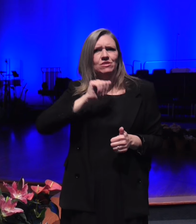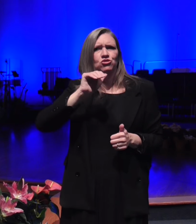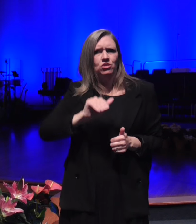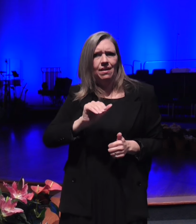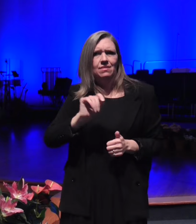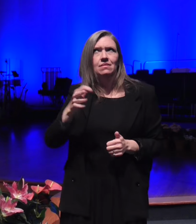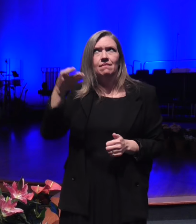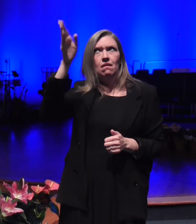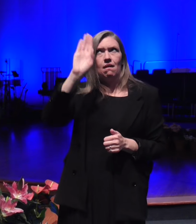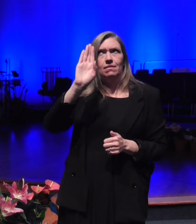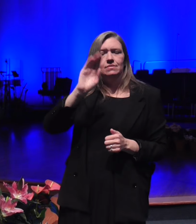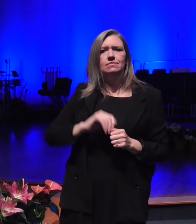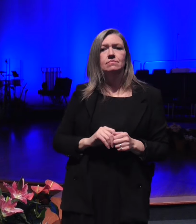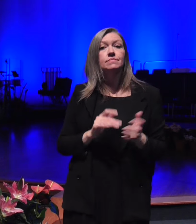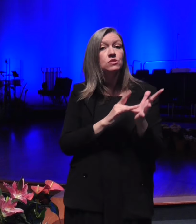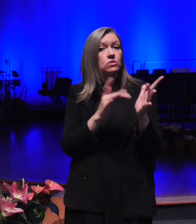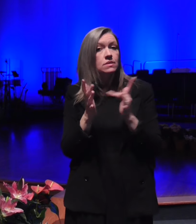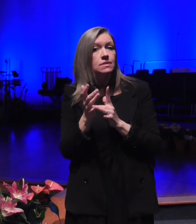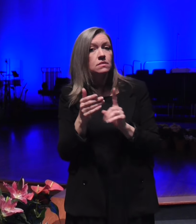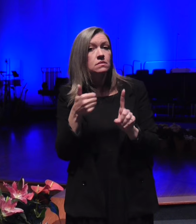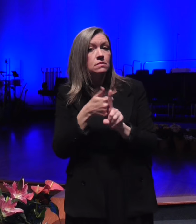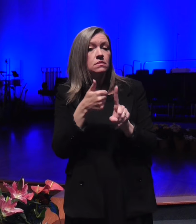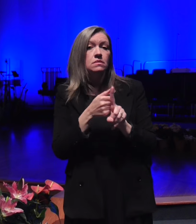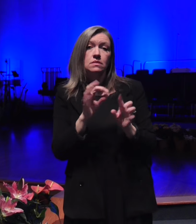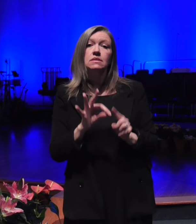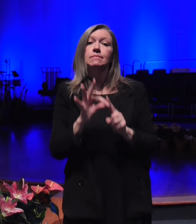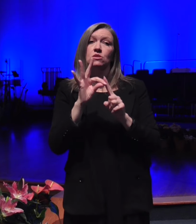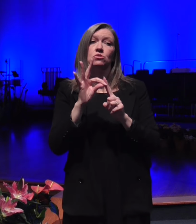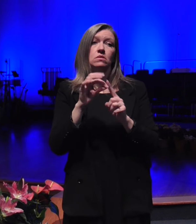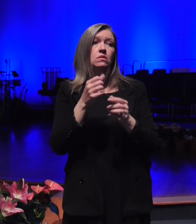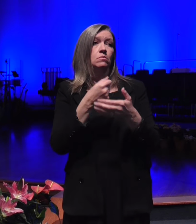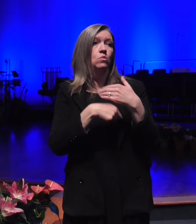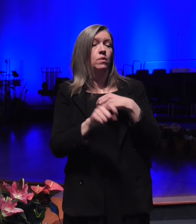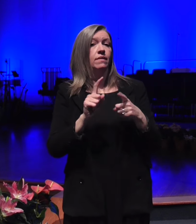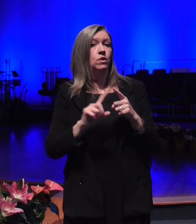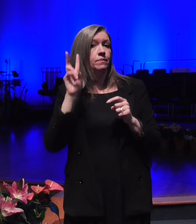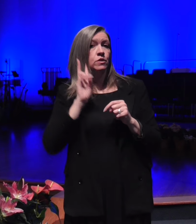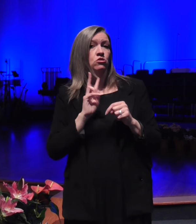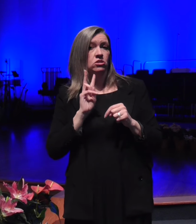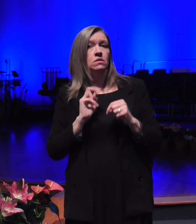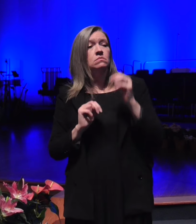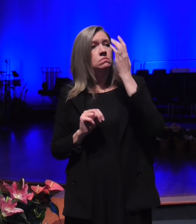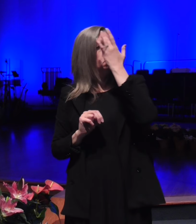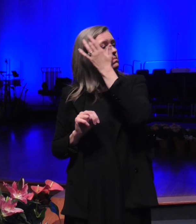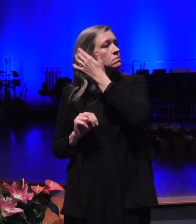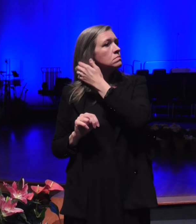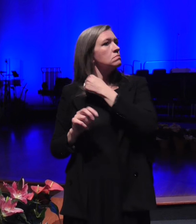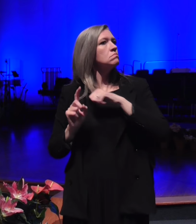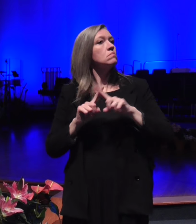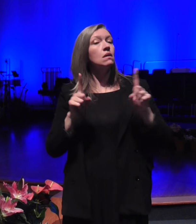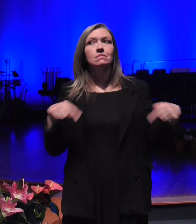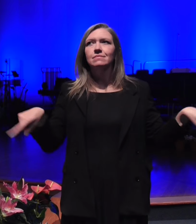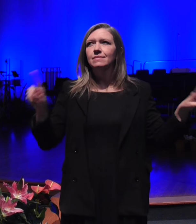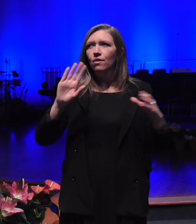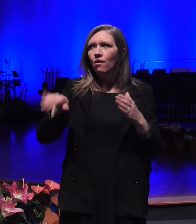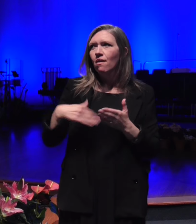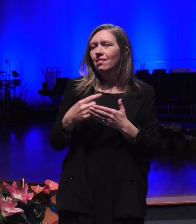Jesus is special. He's born of a virgin. But all of us are